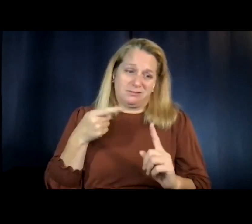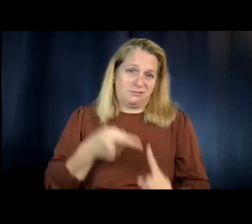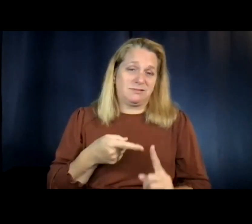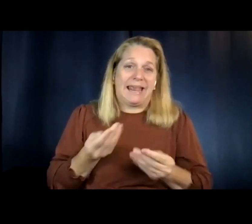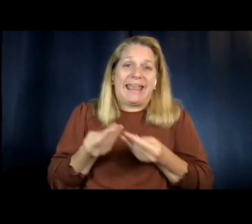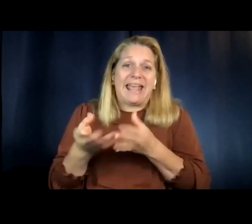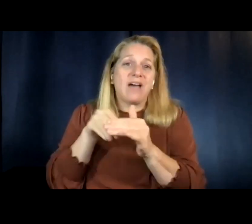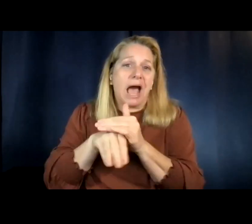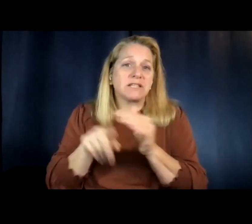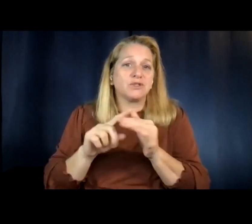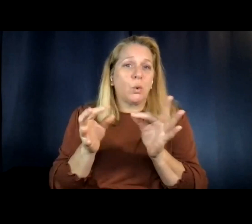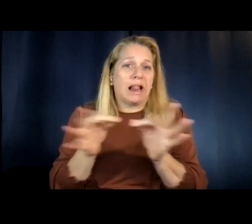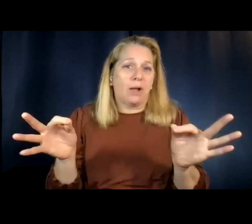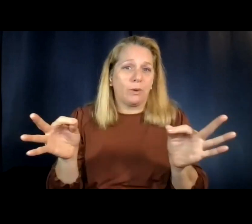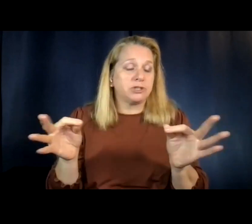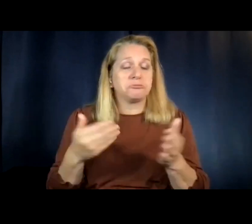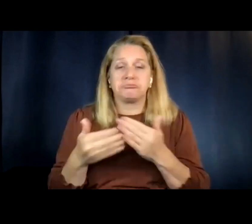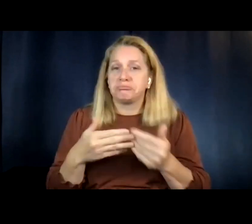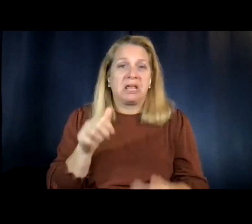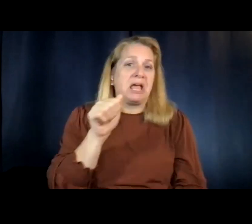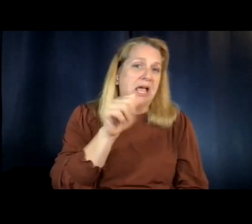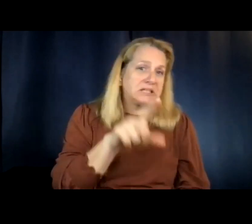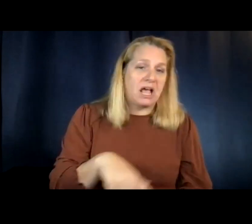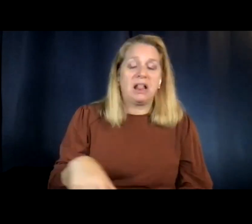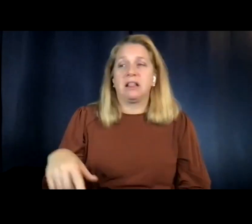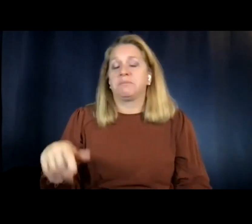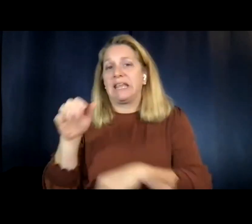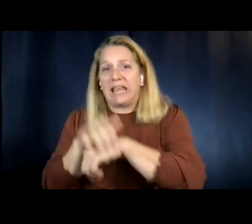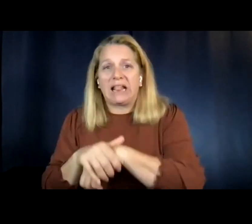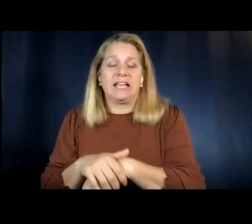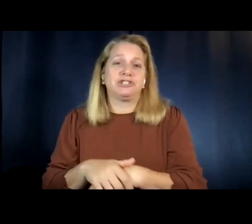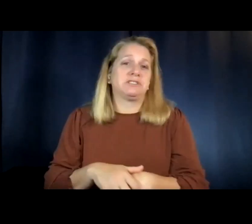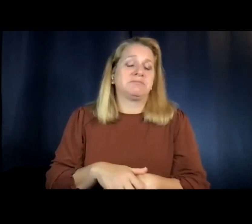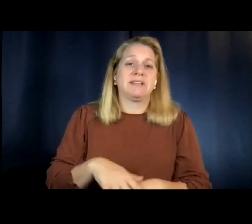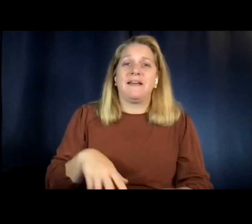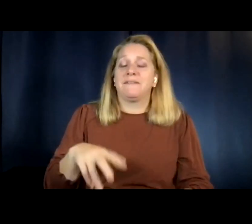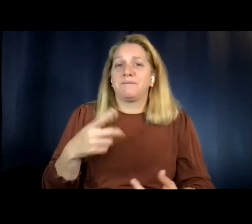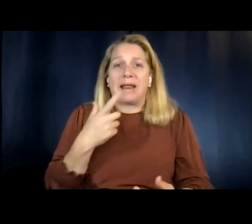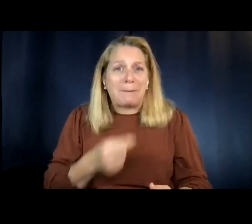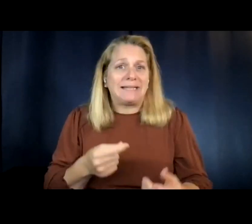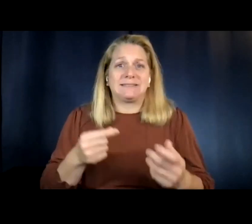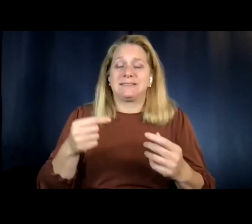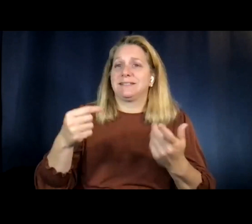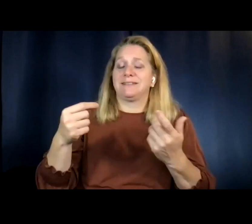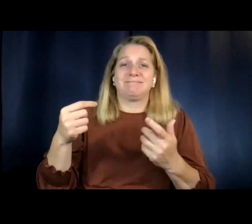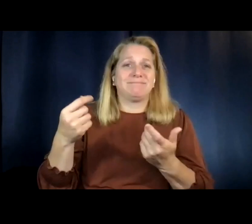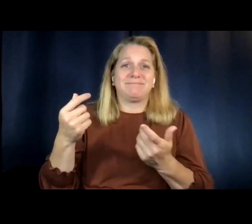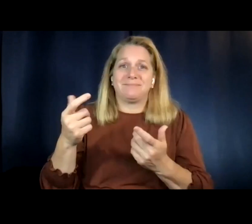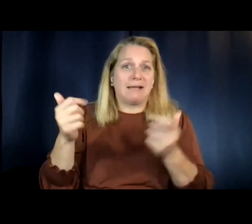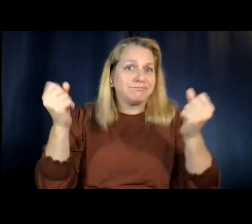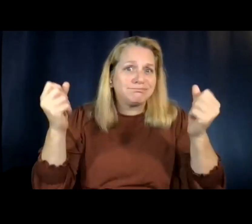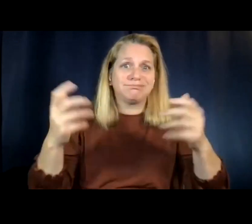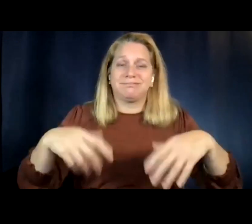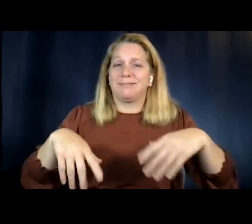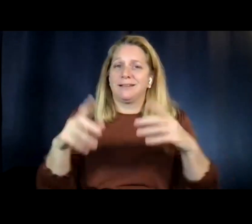is ASL, English, Spanish, Vietnamese, any language. Just help them develop and be